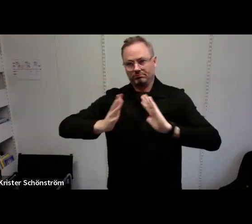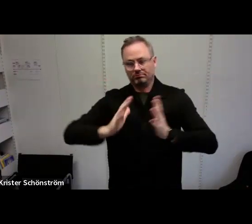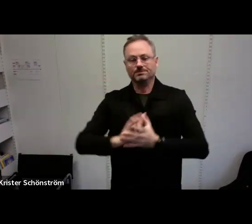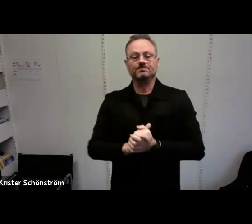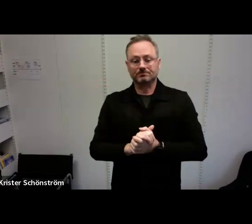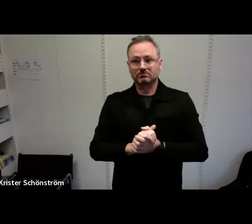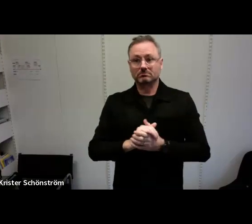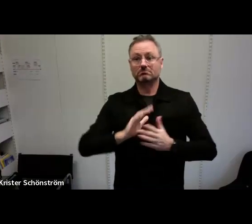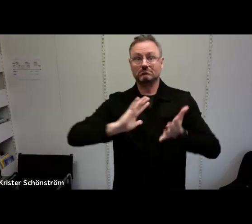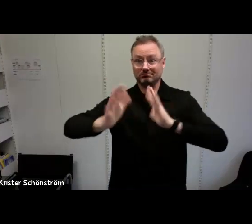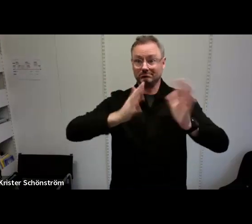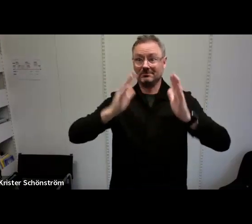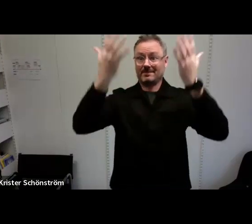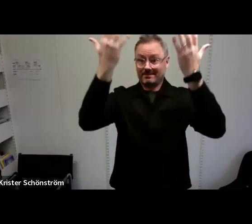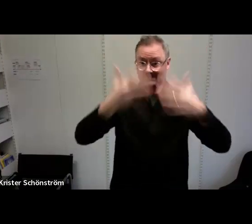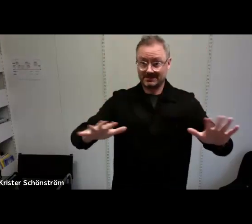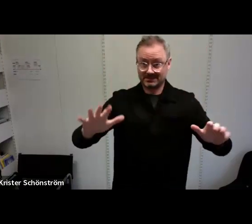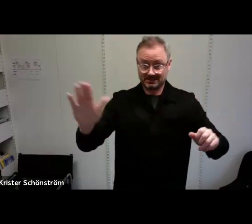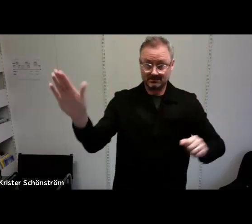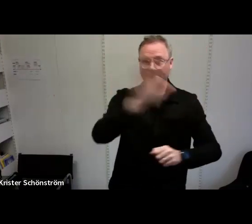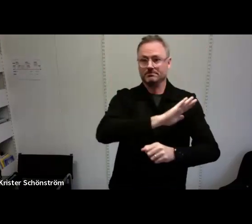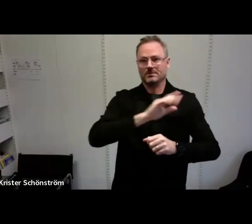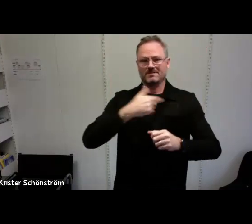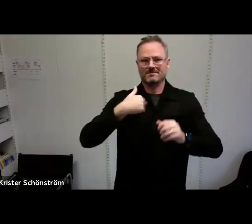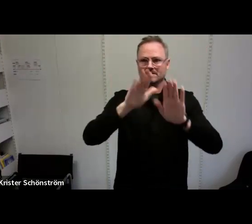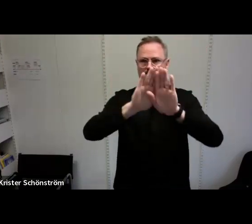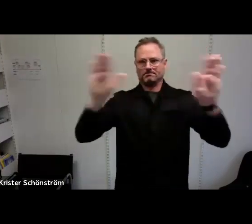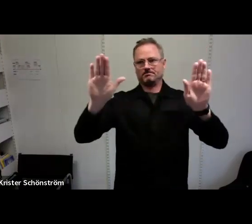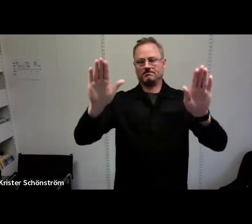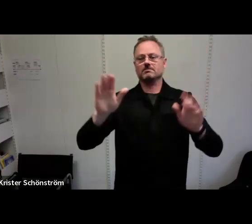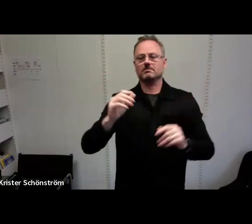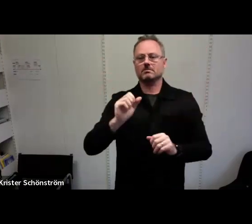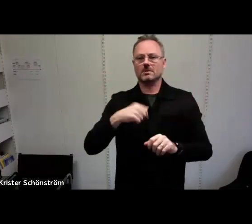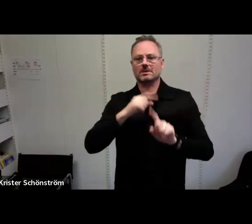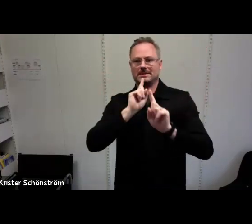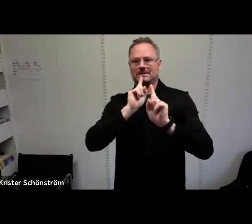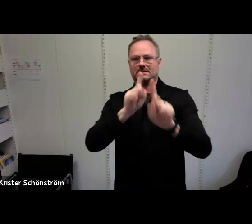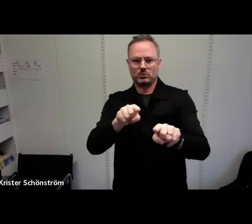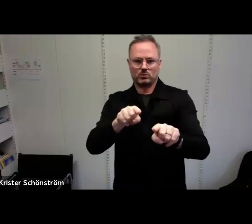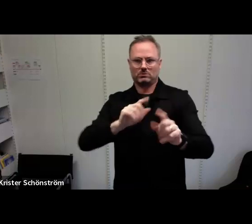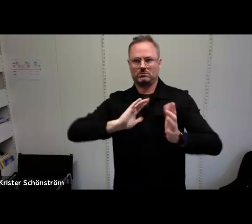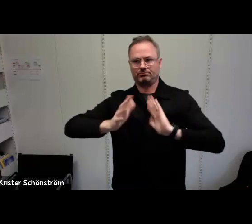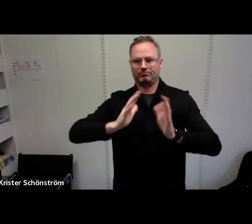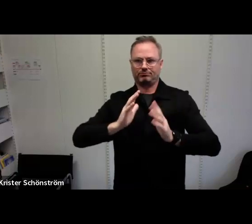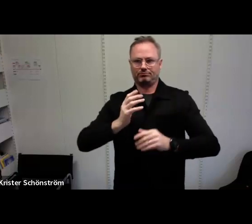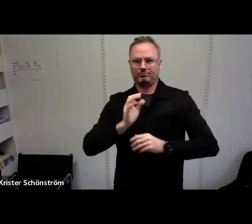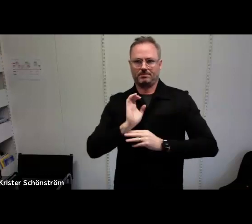sign sentence, sorry, it could be a short sentence, it could be a long sentence. Regardless, they will watch it, and then there is a blank screen which comes up, and they're